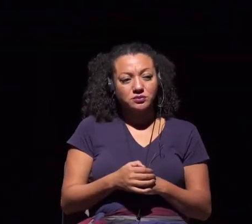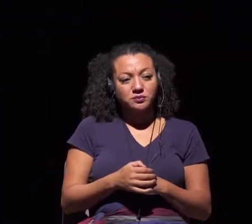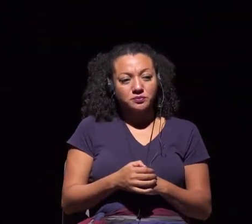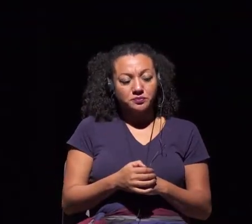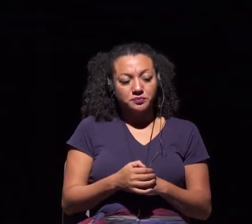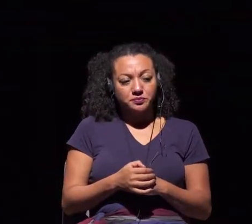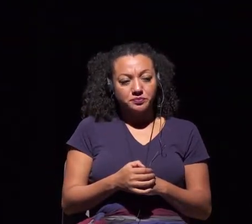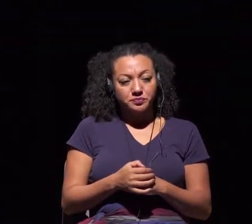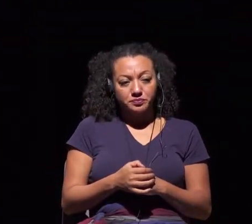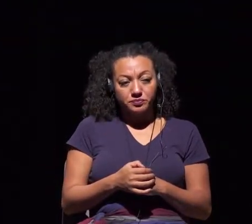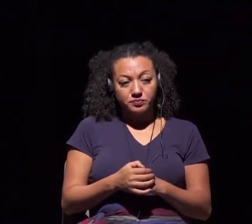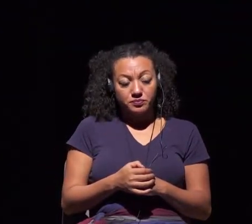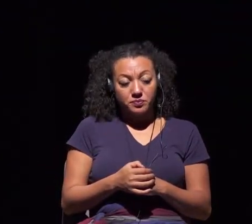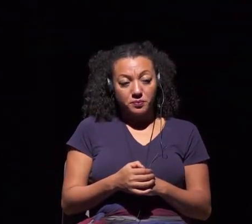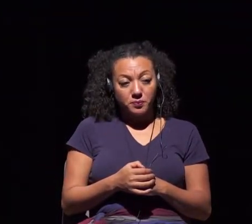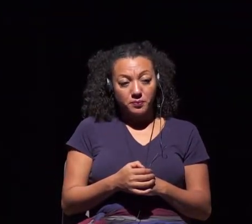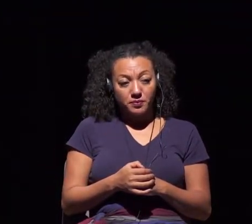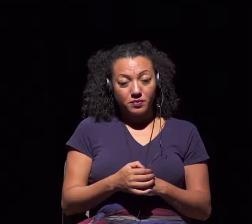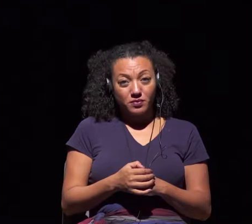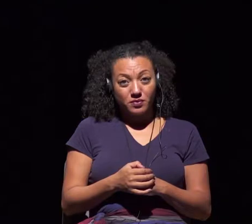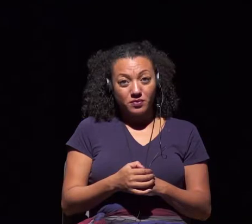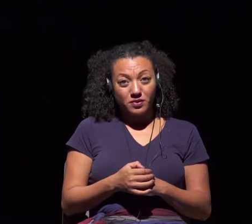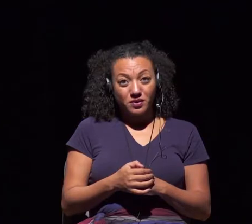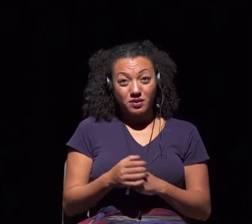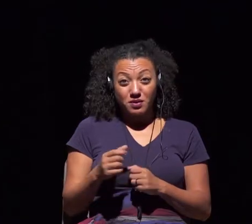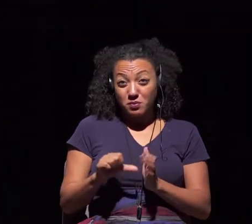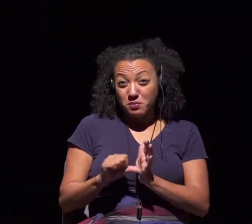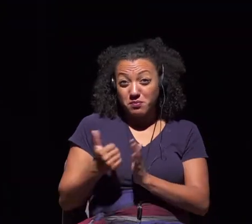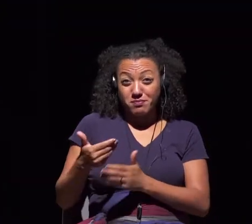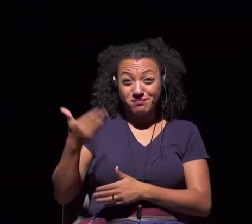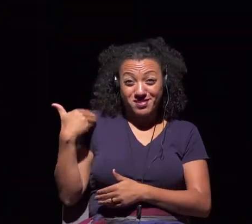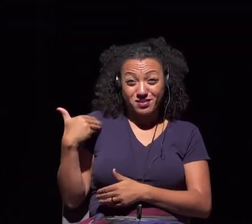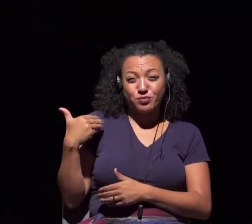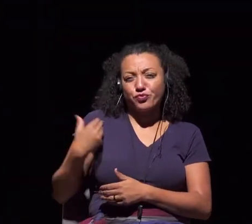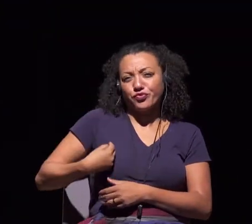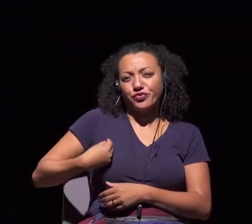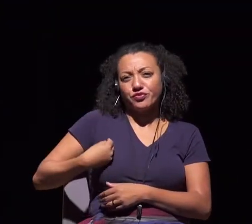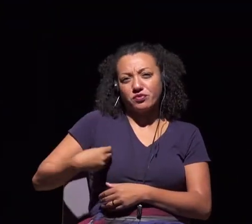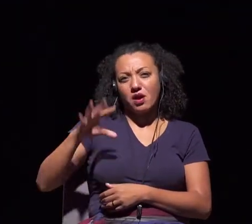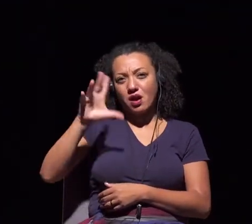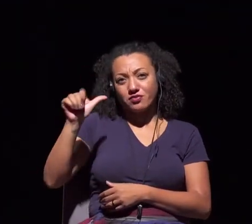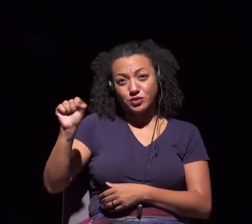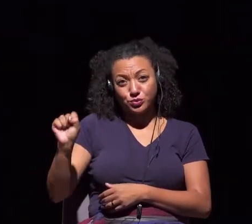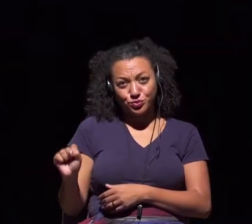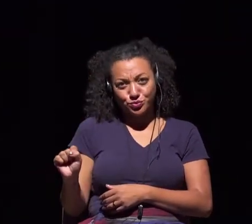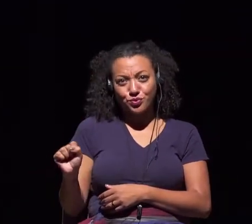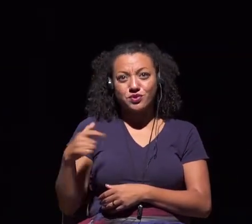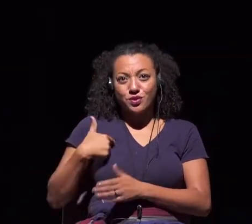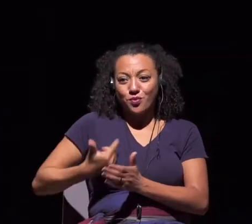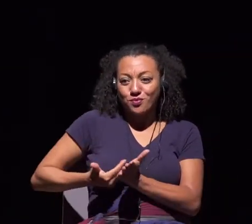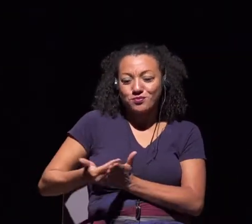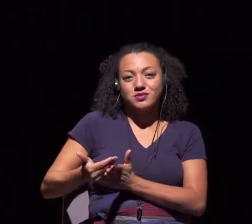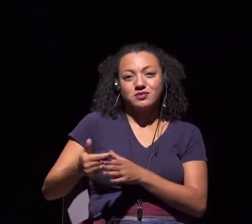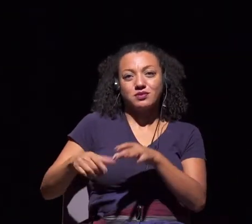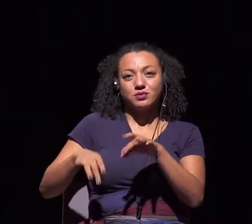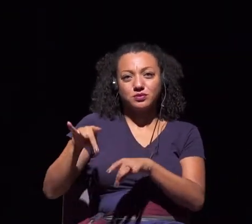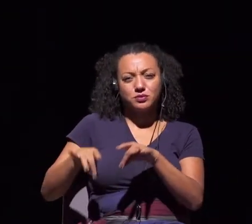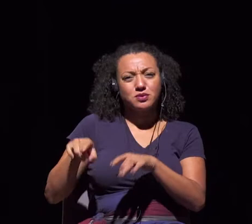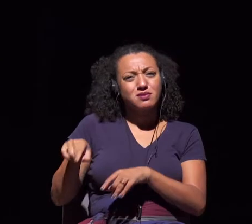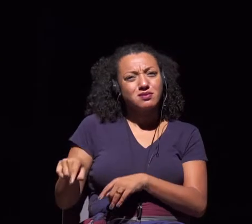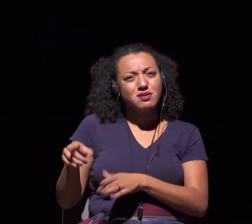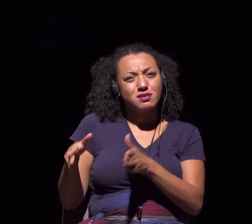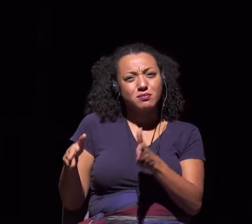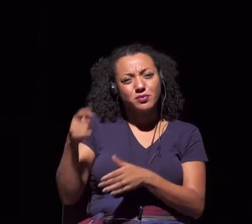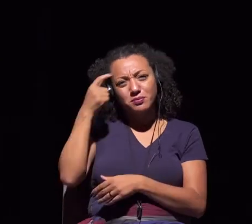curator whilst I was still living in South Africa and thinking about what my life was going to be like.